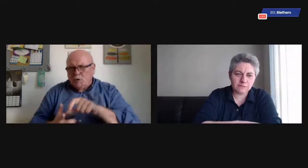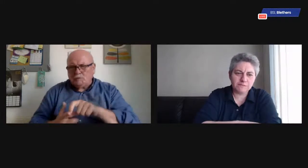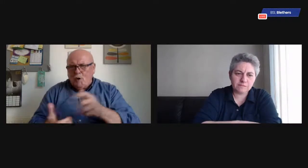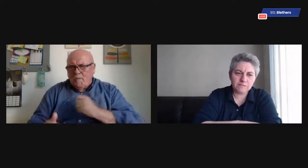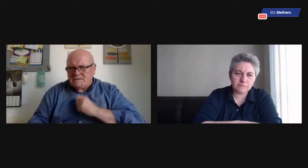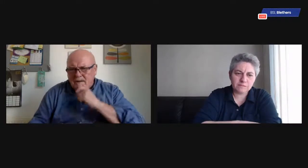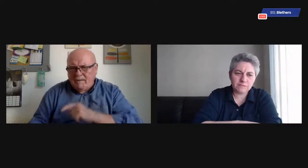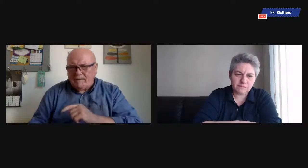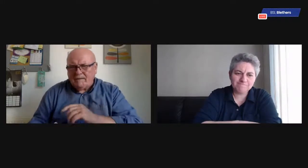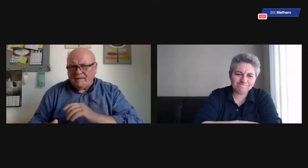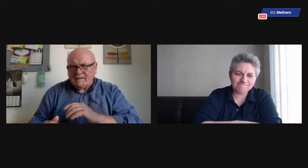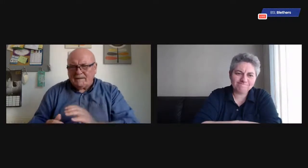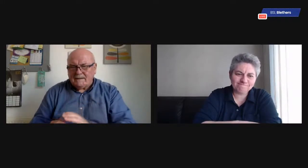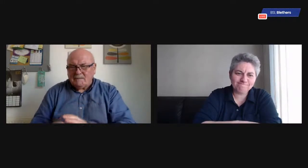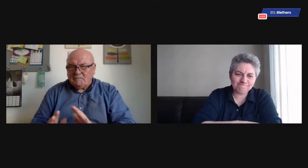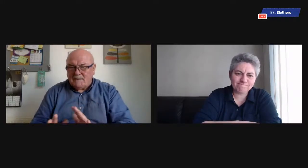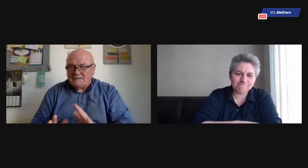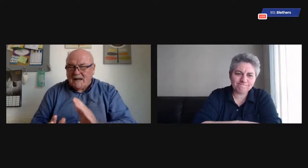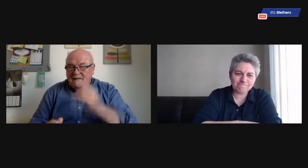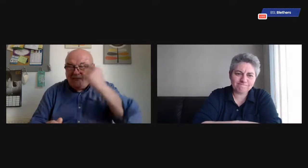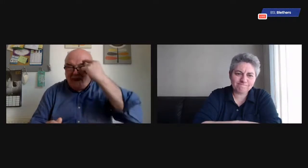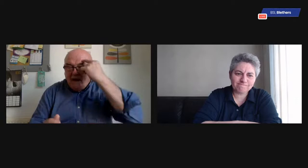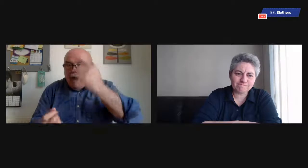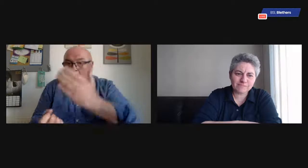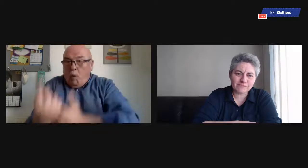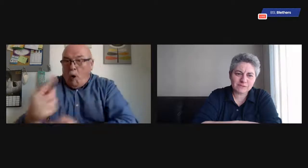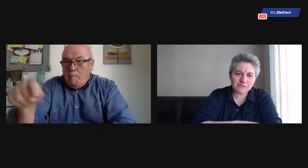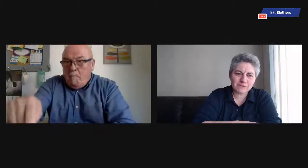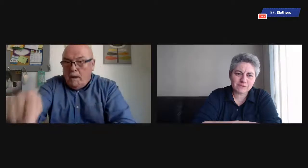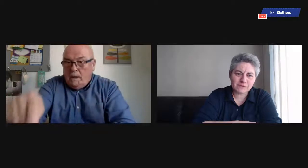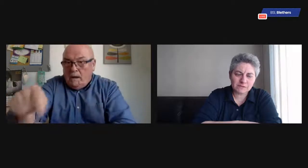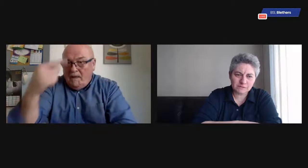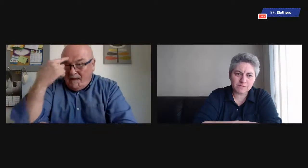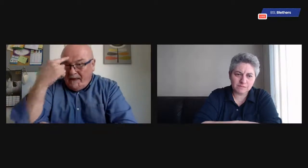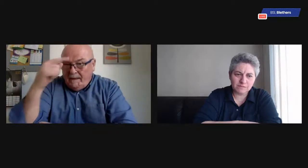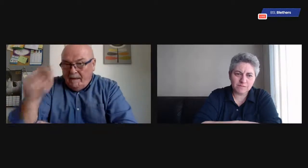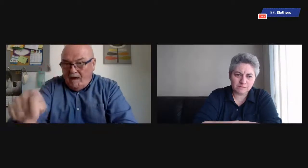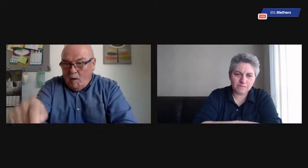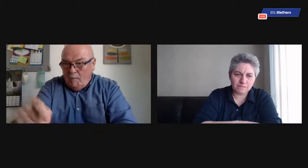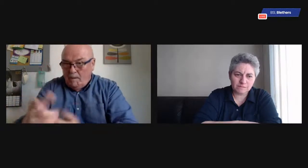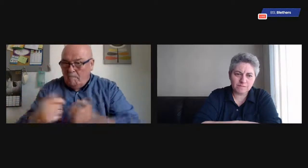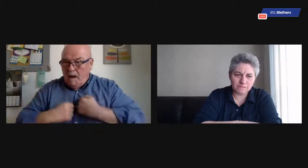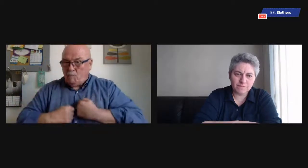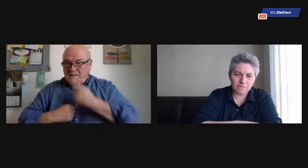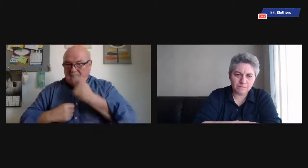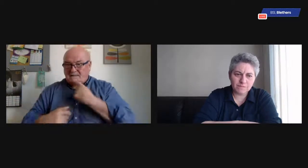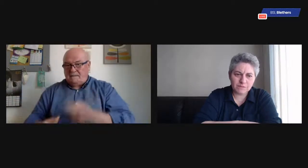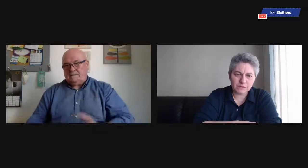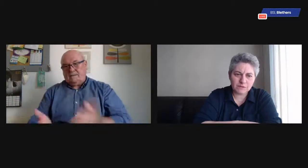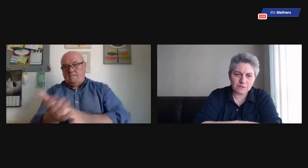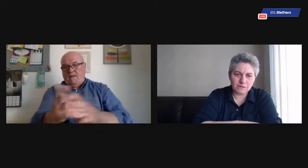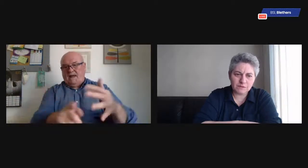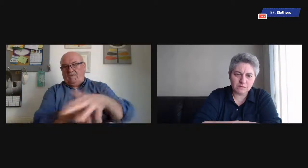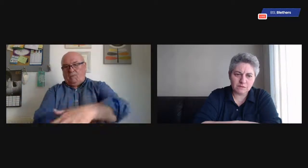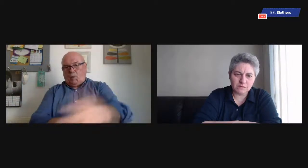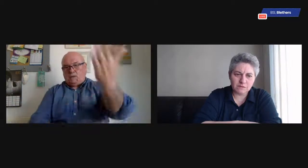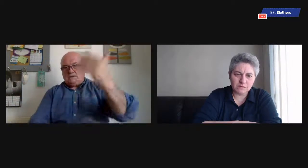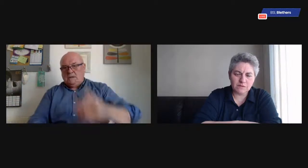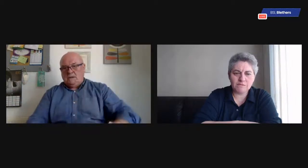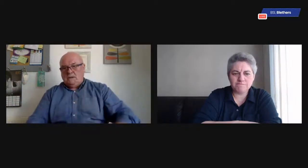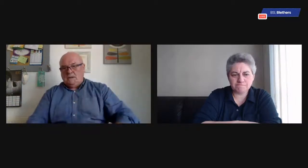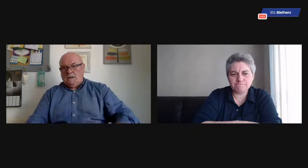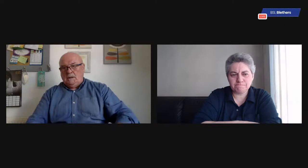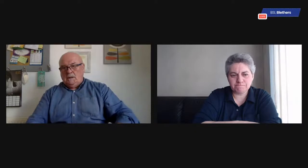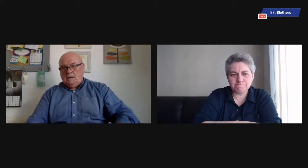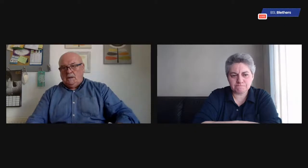I can totally empathise how, a child of the parent, or a parent of a child, how